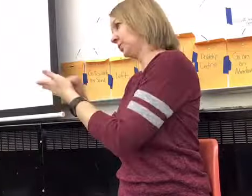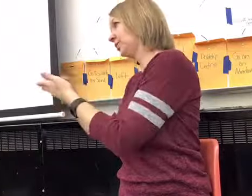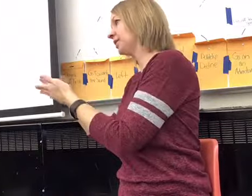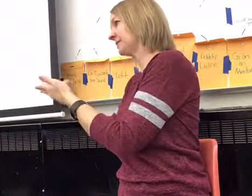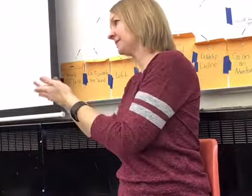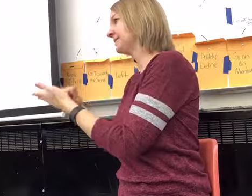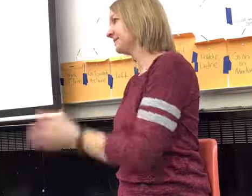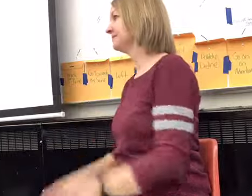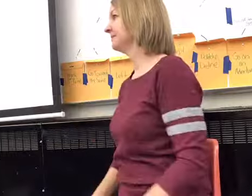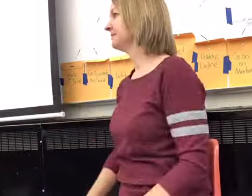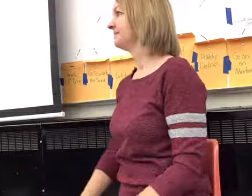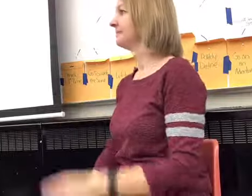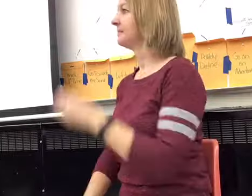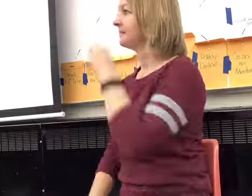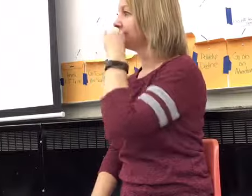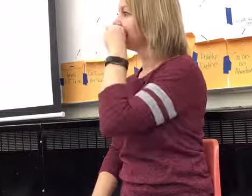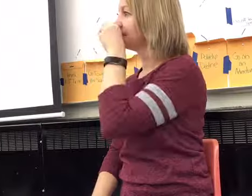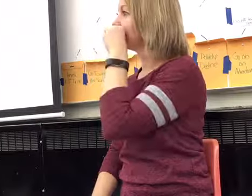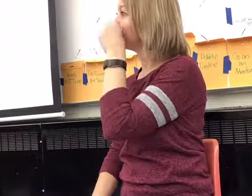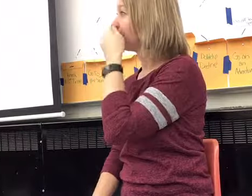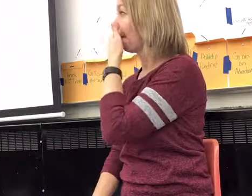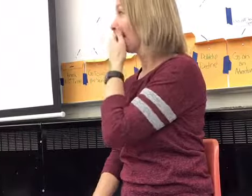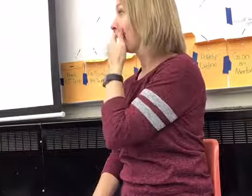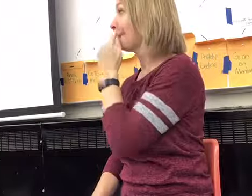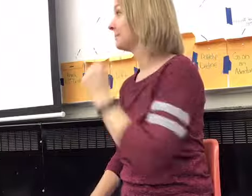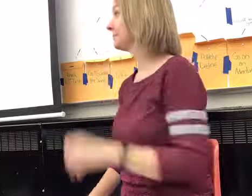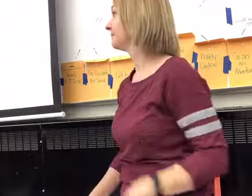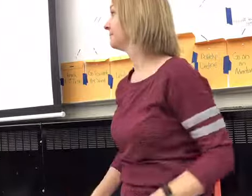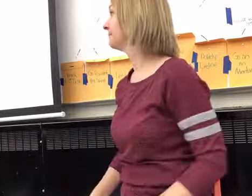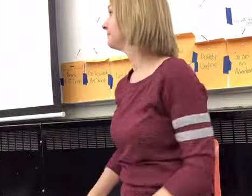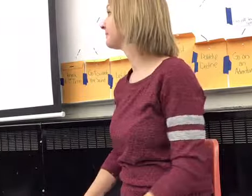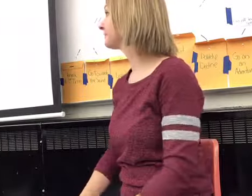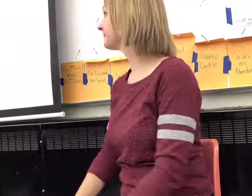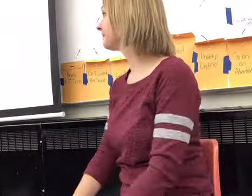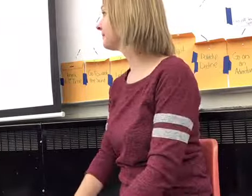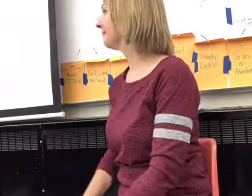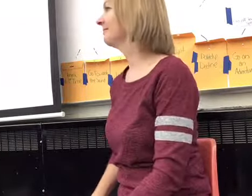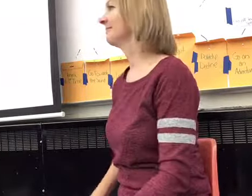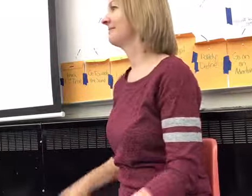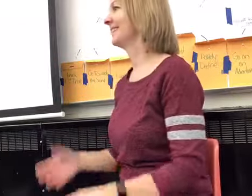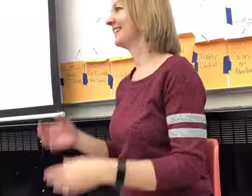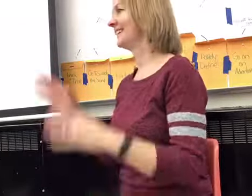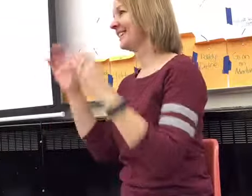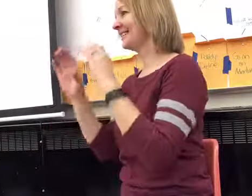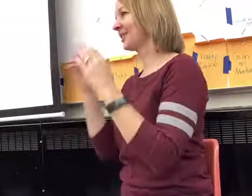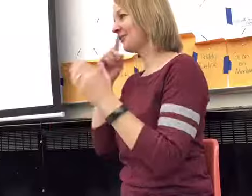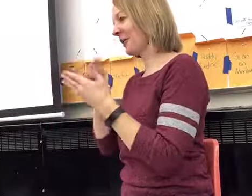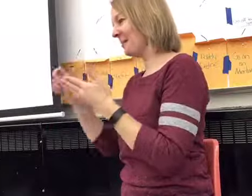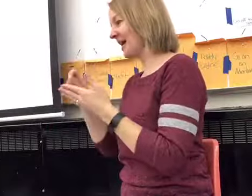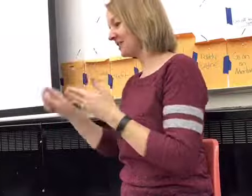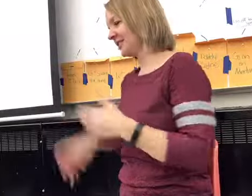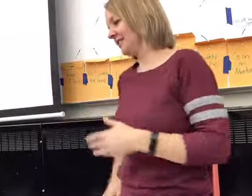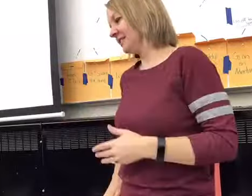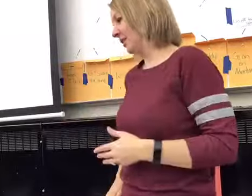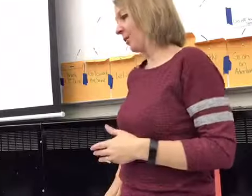Oh, I need to put it in here. That's a candy cane. Okay, so you need to make sure that you know it's in New York